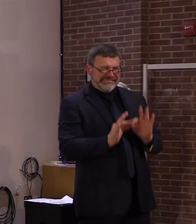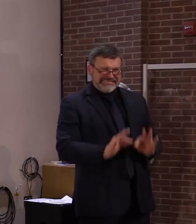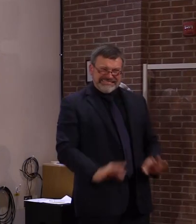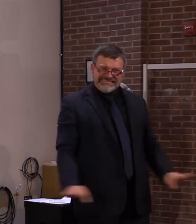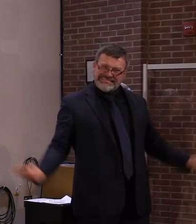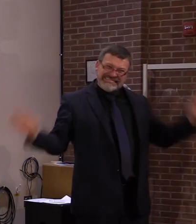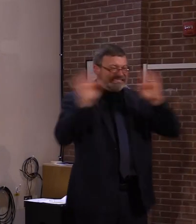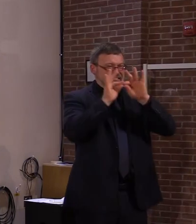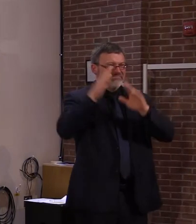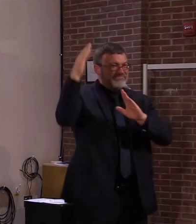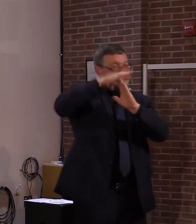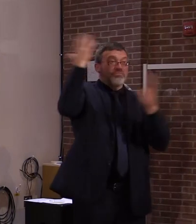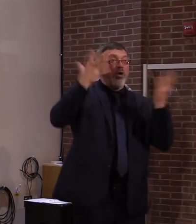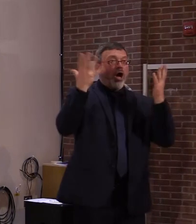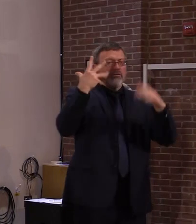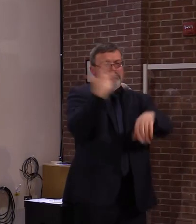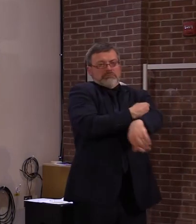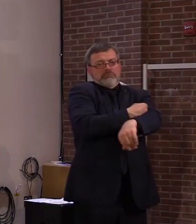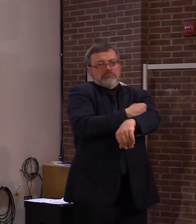Okay, thank you.